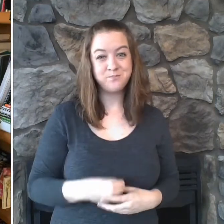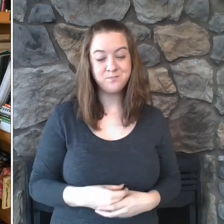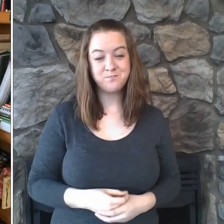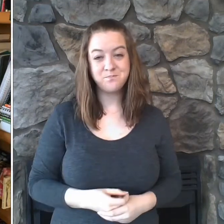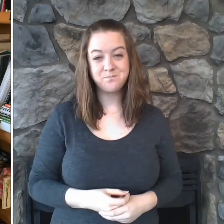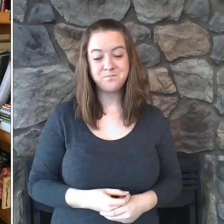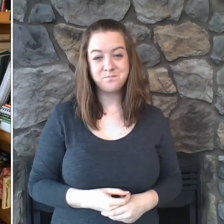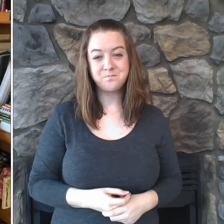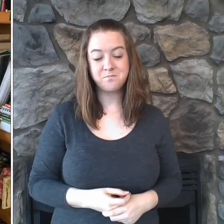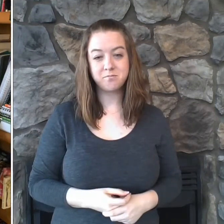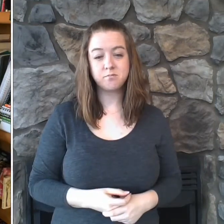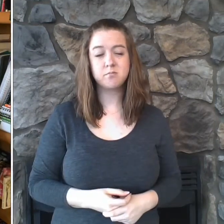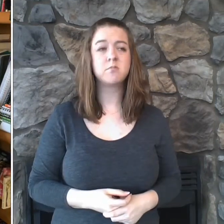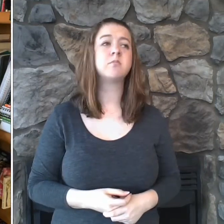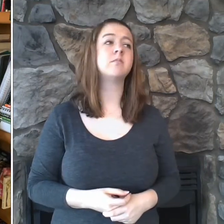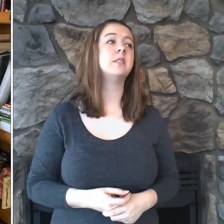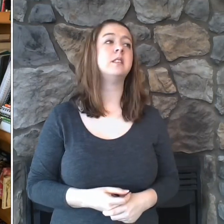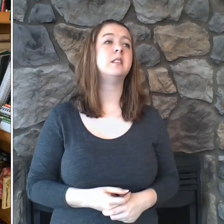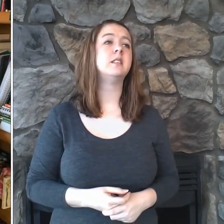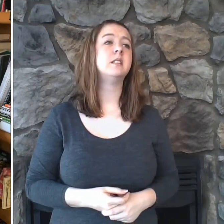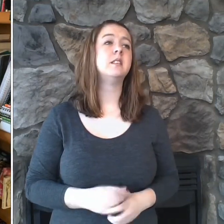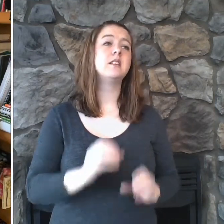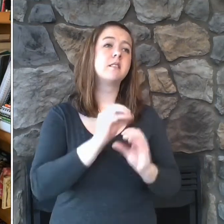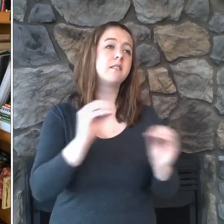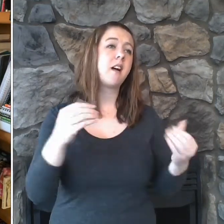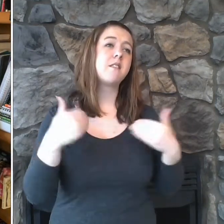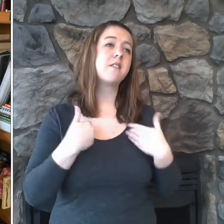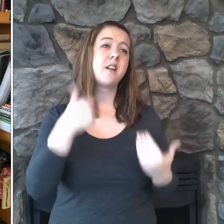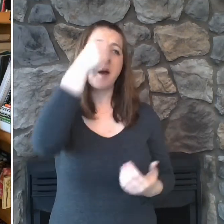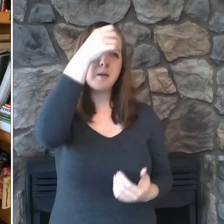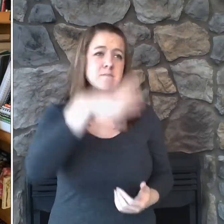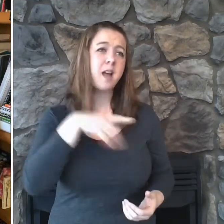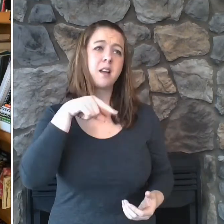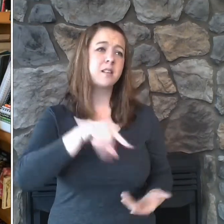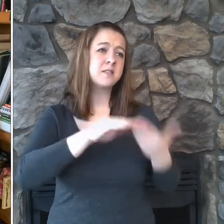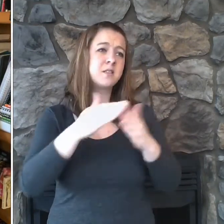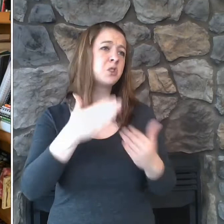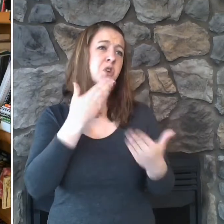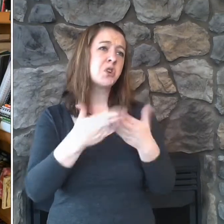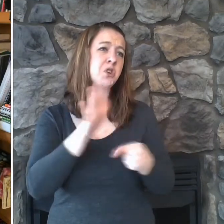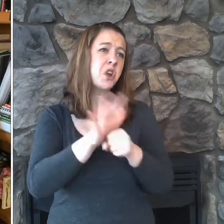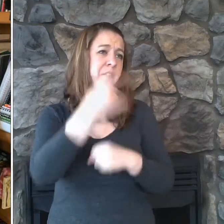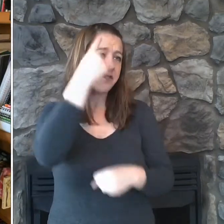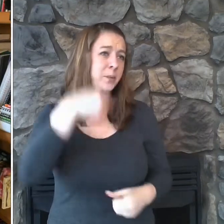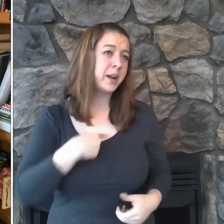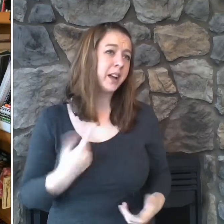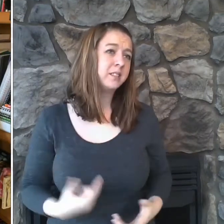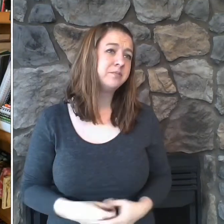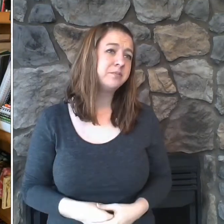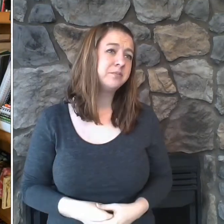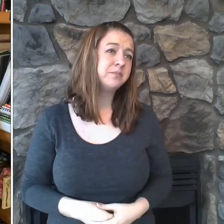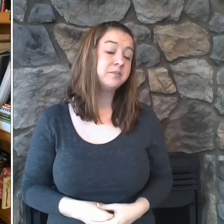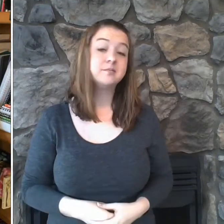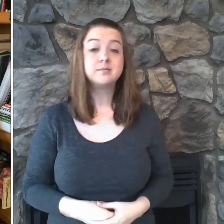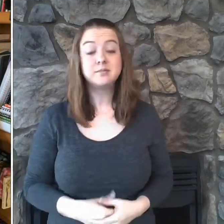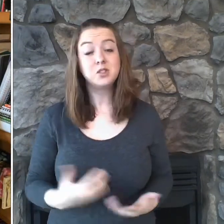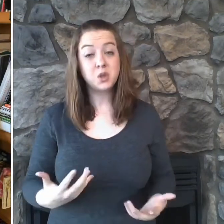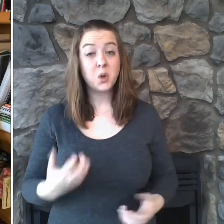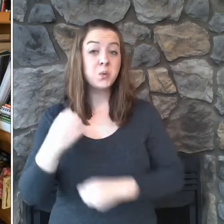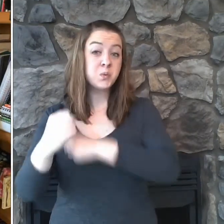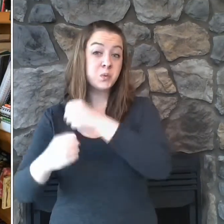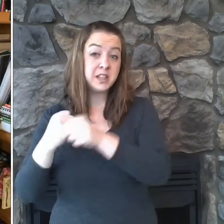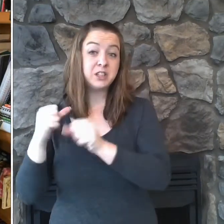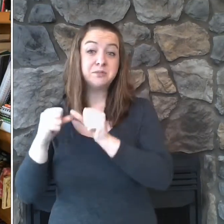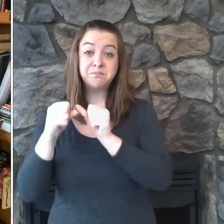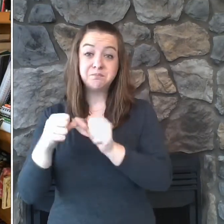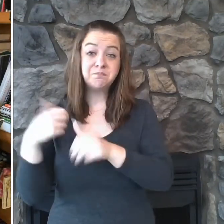beautiful. "None of the young men in this village are good enough for me," she said. So the